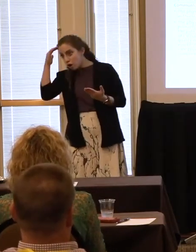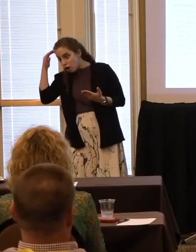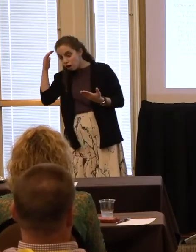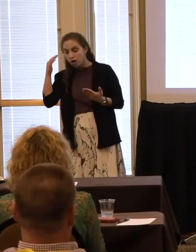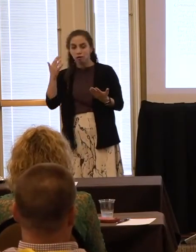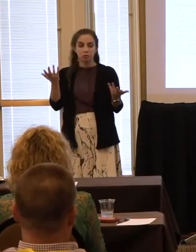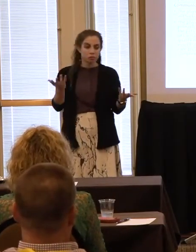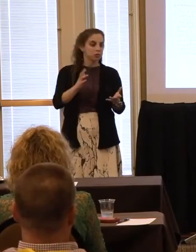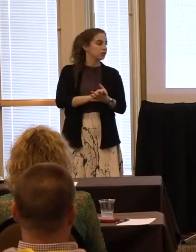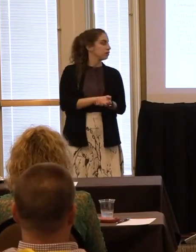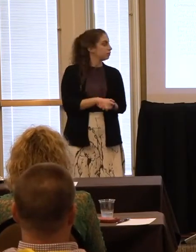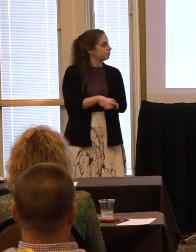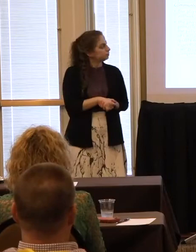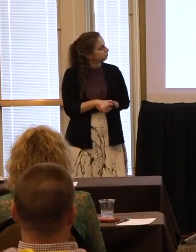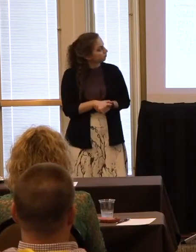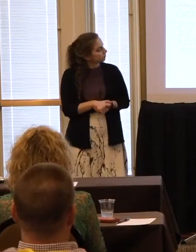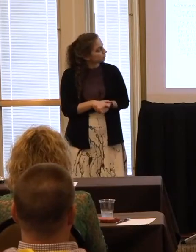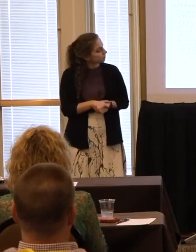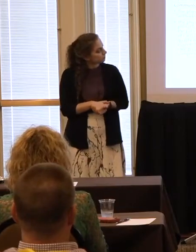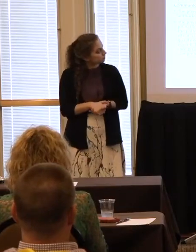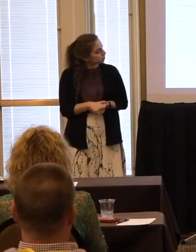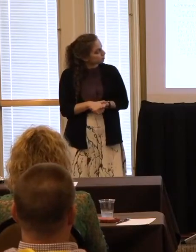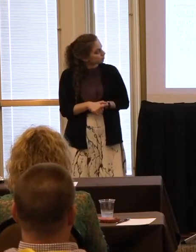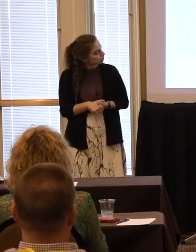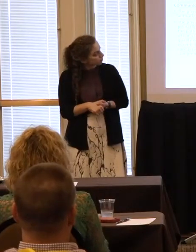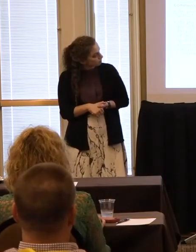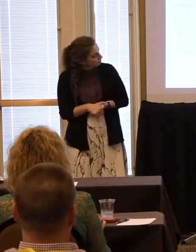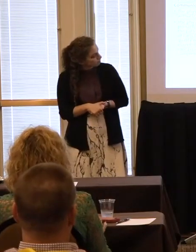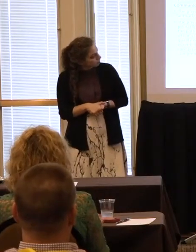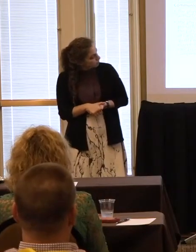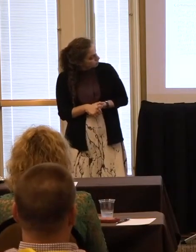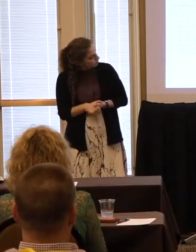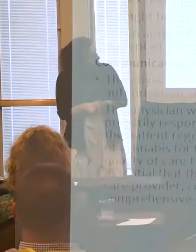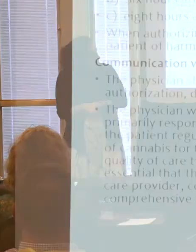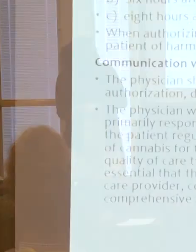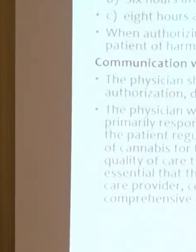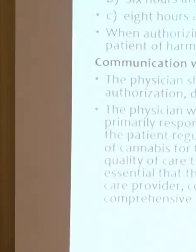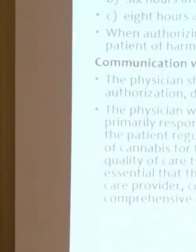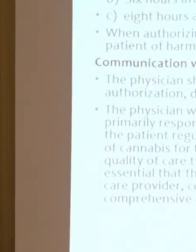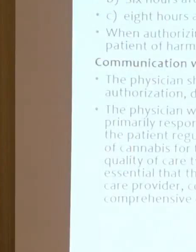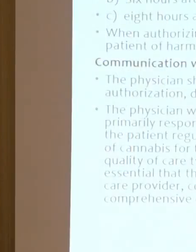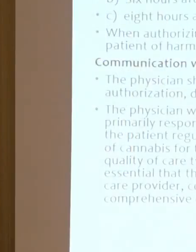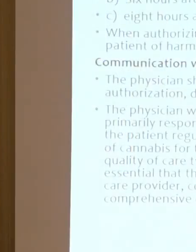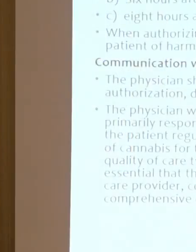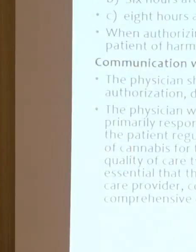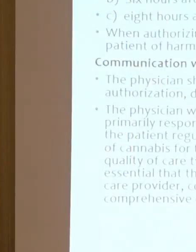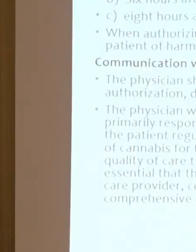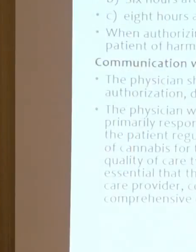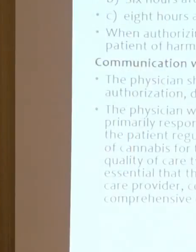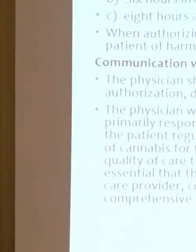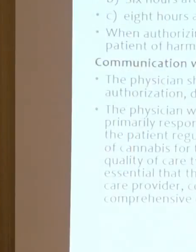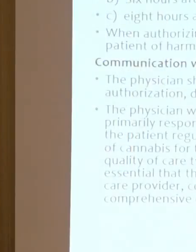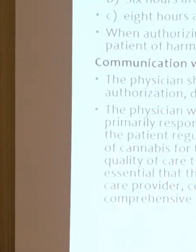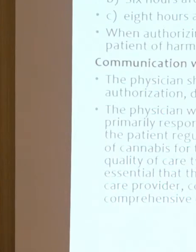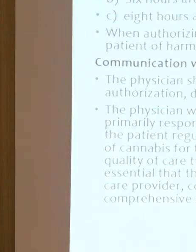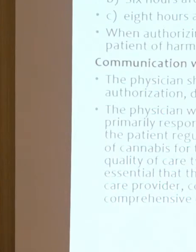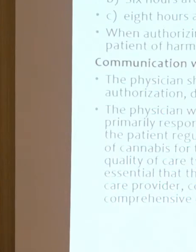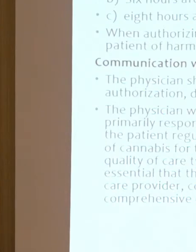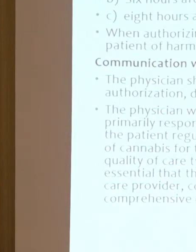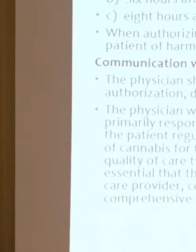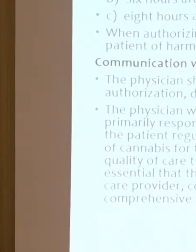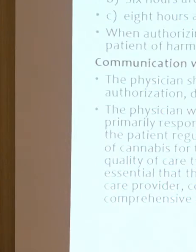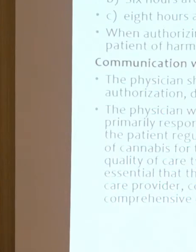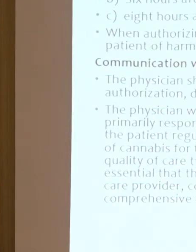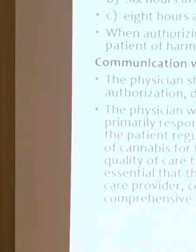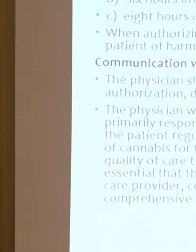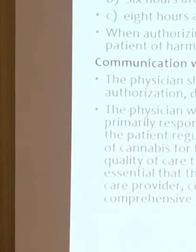it. The physician who's authorizing cannabis must be primarily responsible